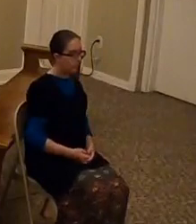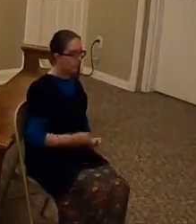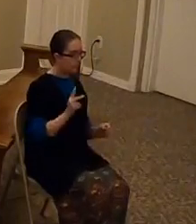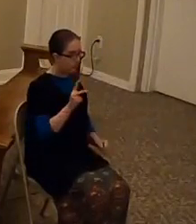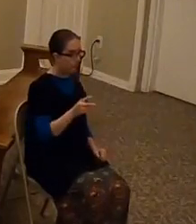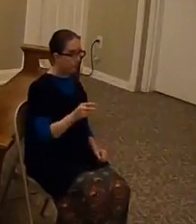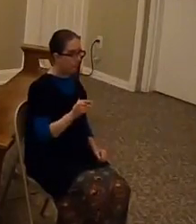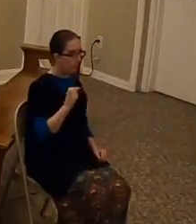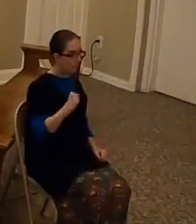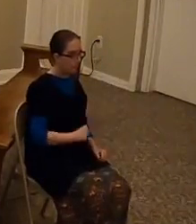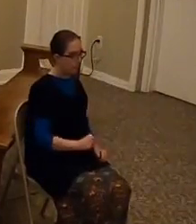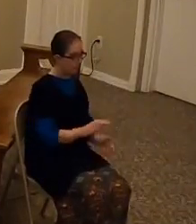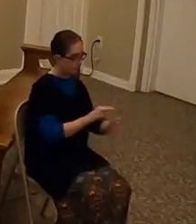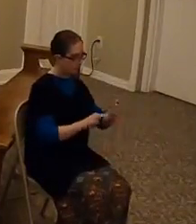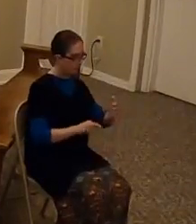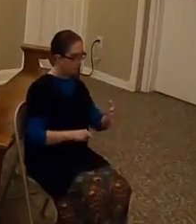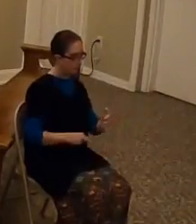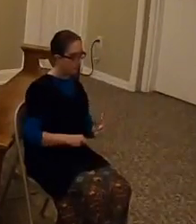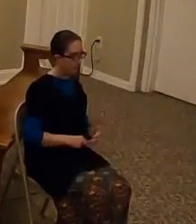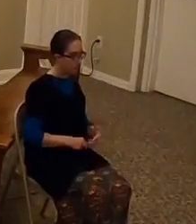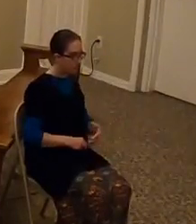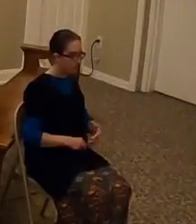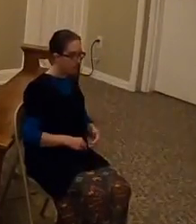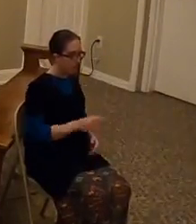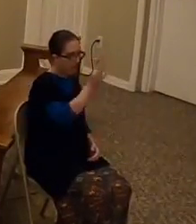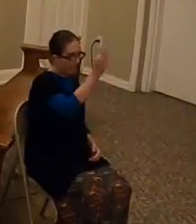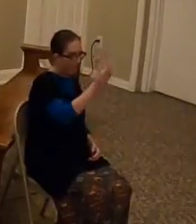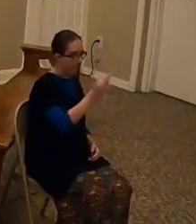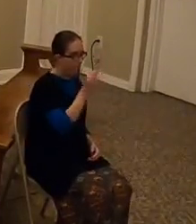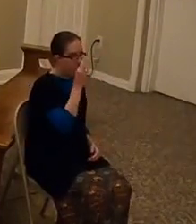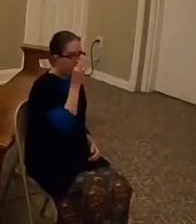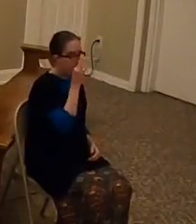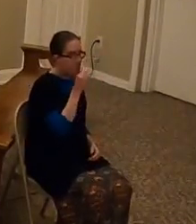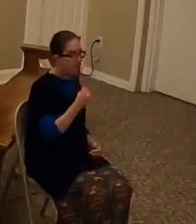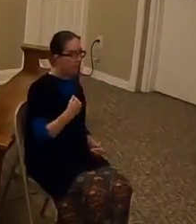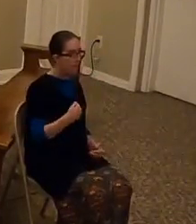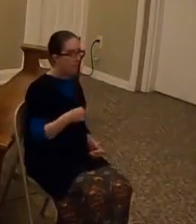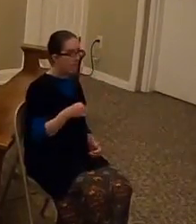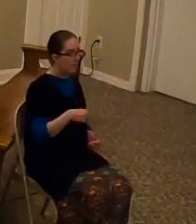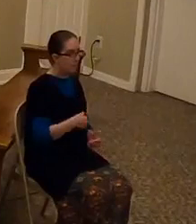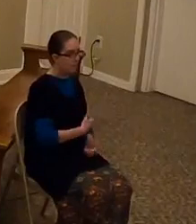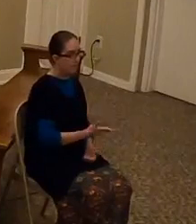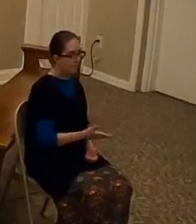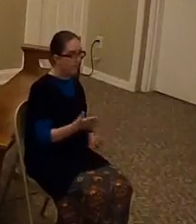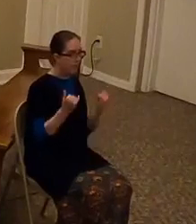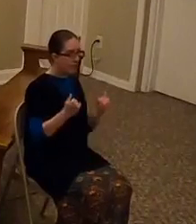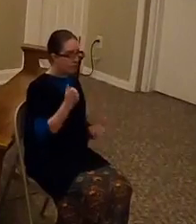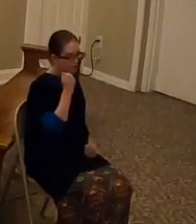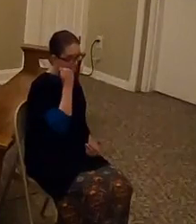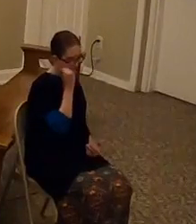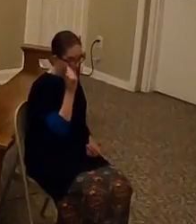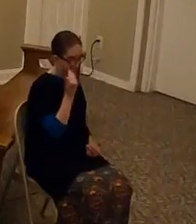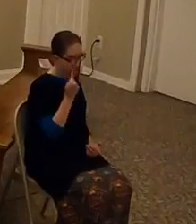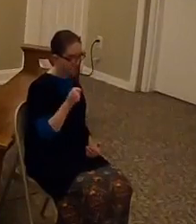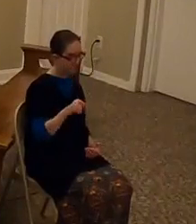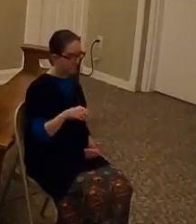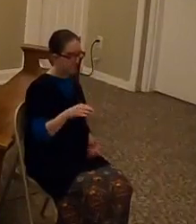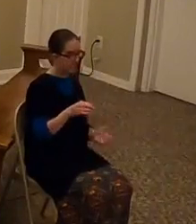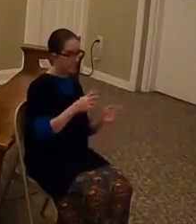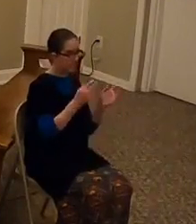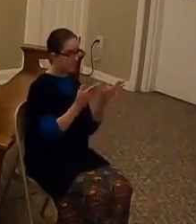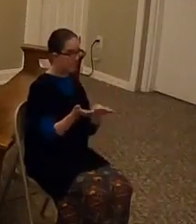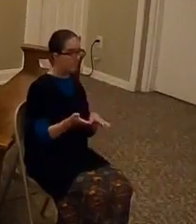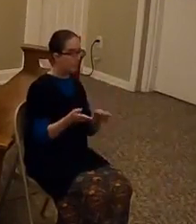all right, so let's go a little further. So what fruit then had you then in those things whereof you're now ashamed? For the end of those things is